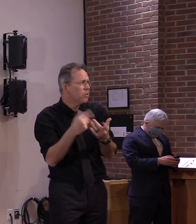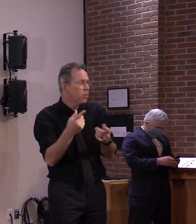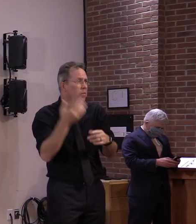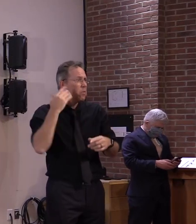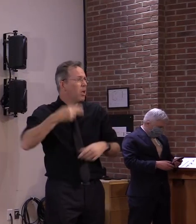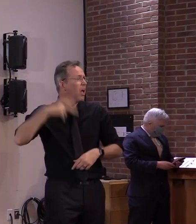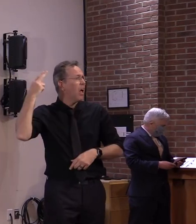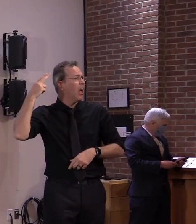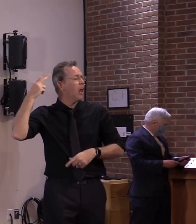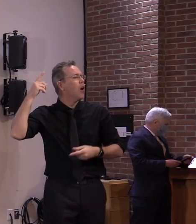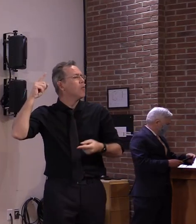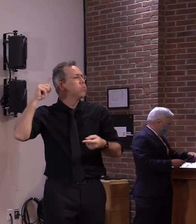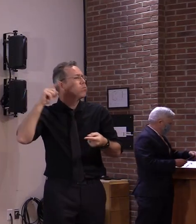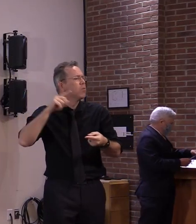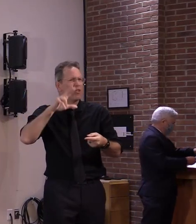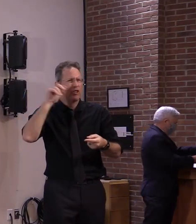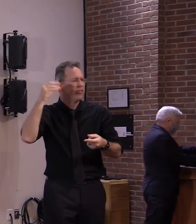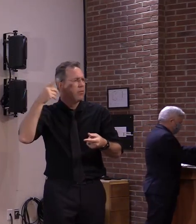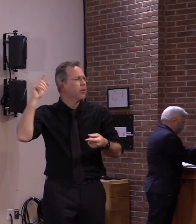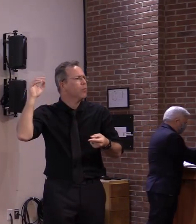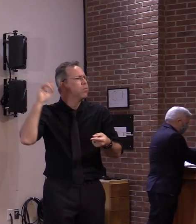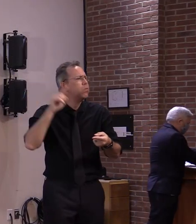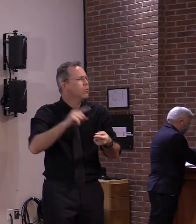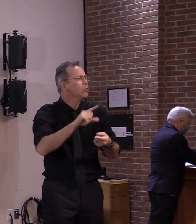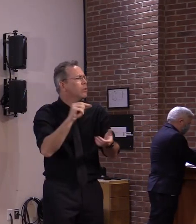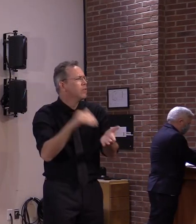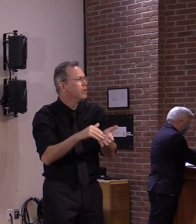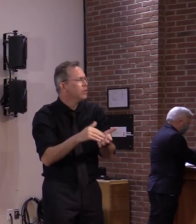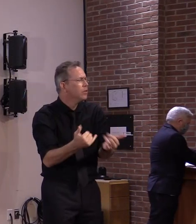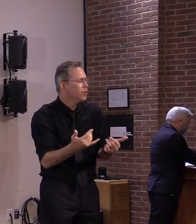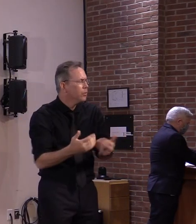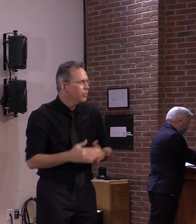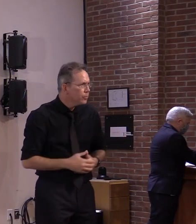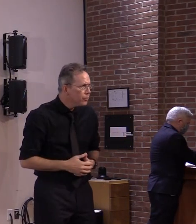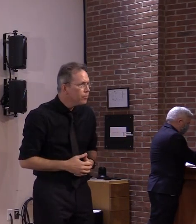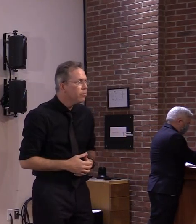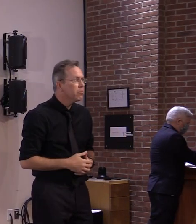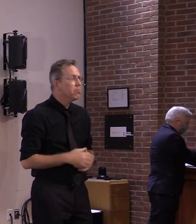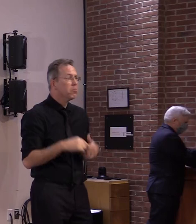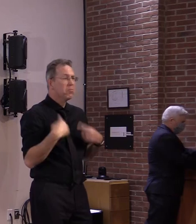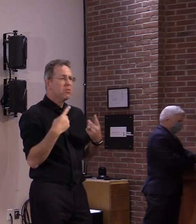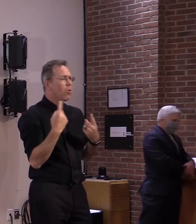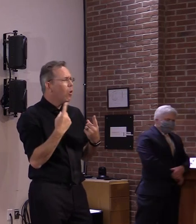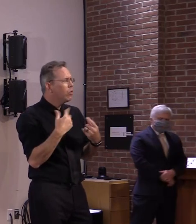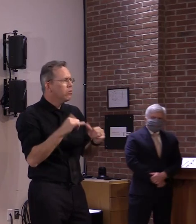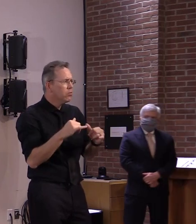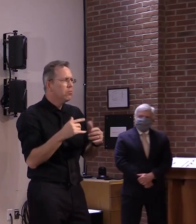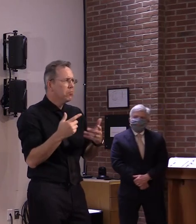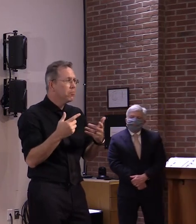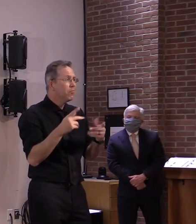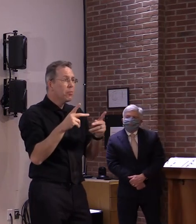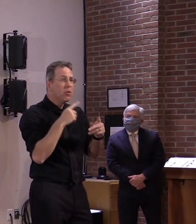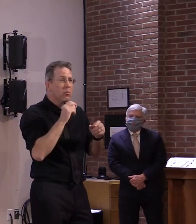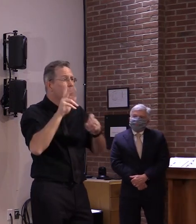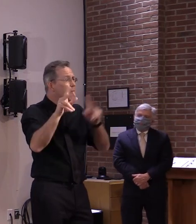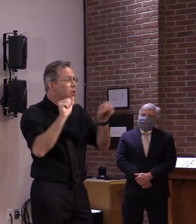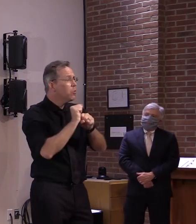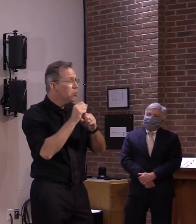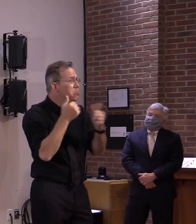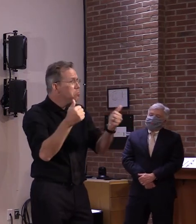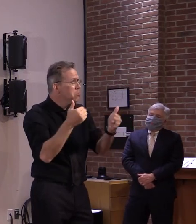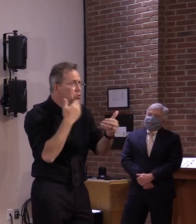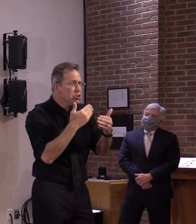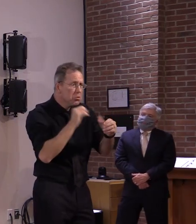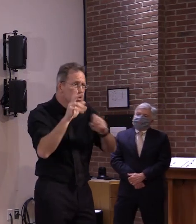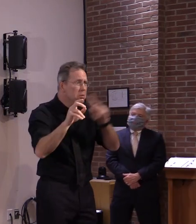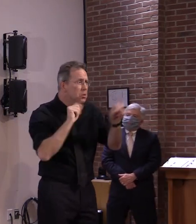about 90,000. So we're constantly, I think, people are going back to work or